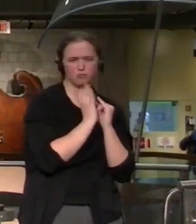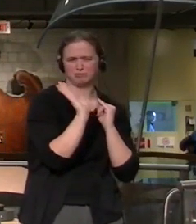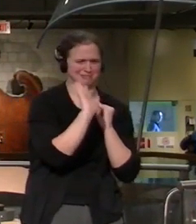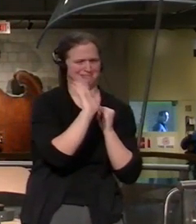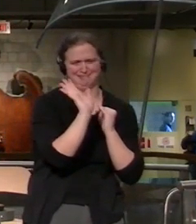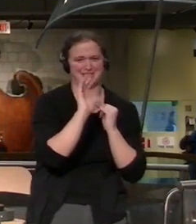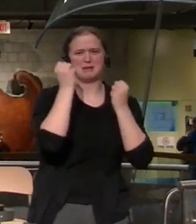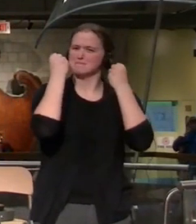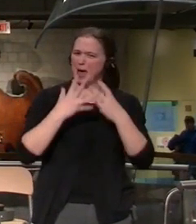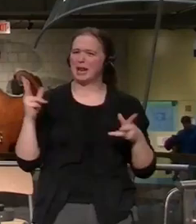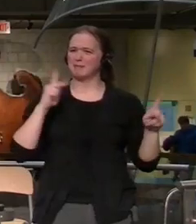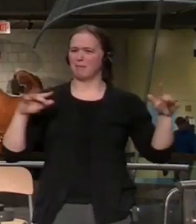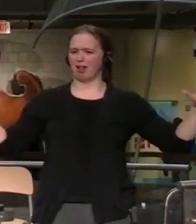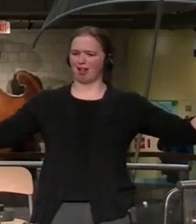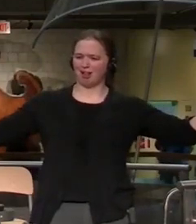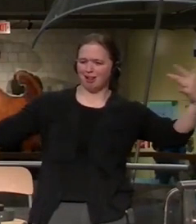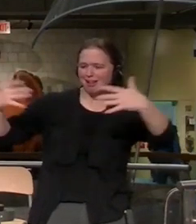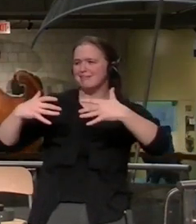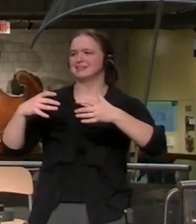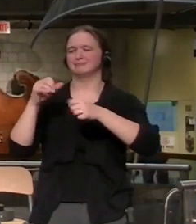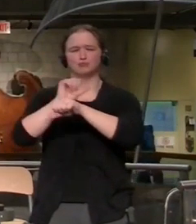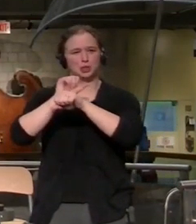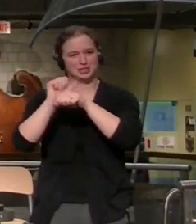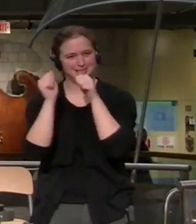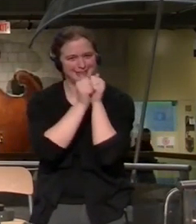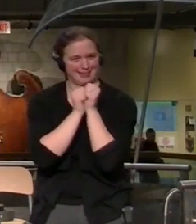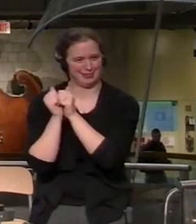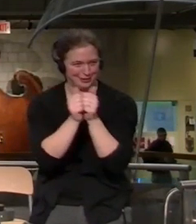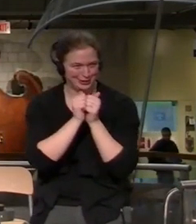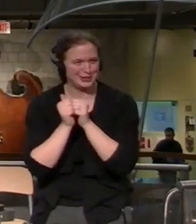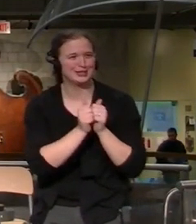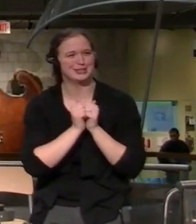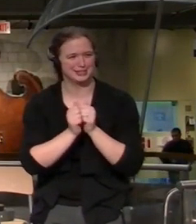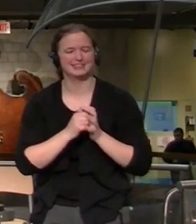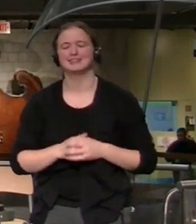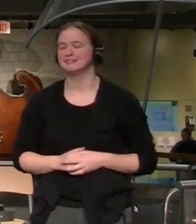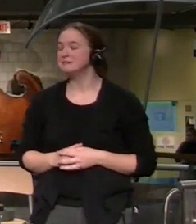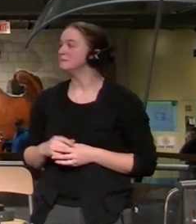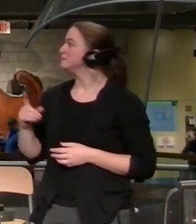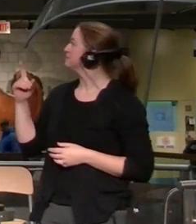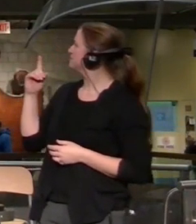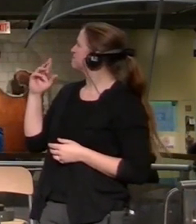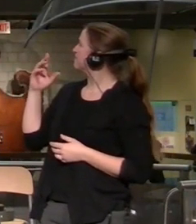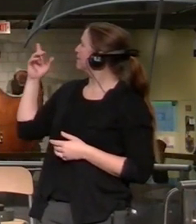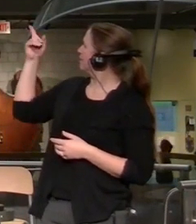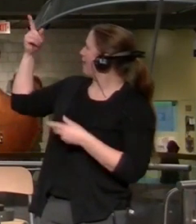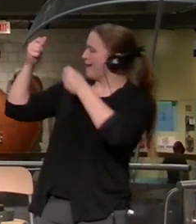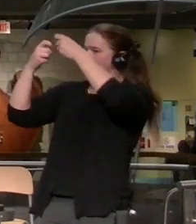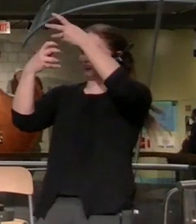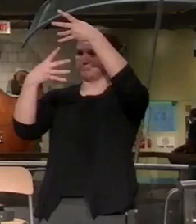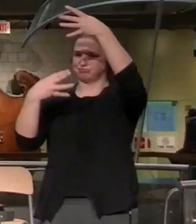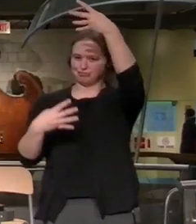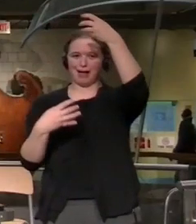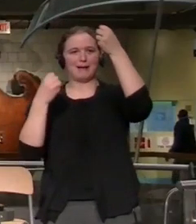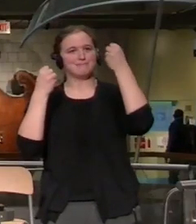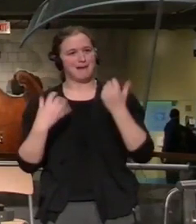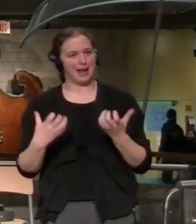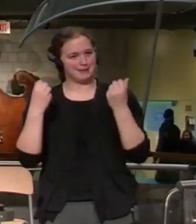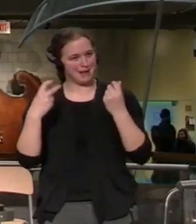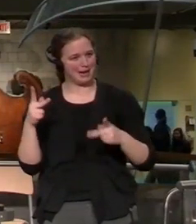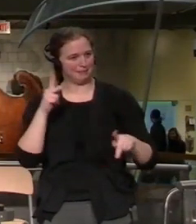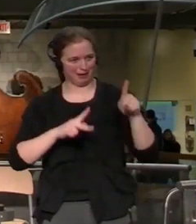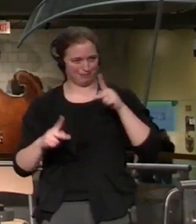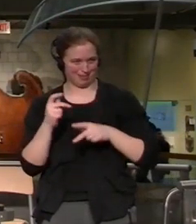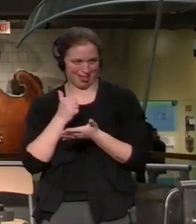to pull all of this information together. I also have a long list of very important and amazing collaborators, both at McLean and